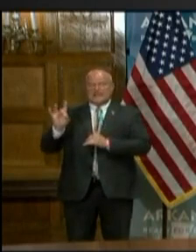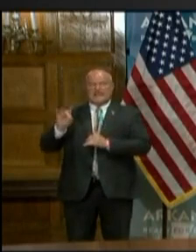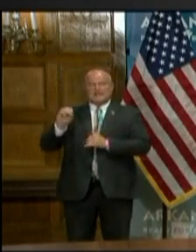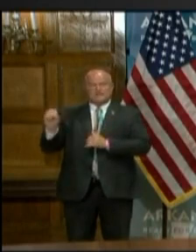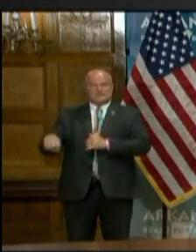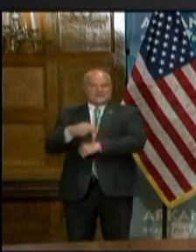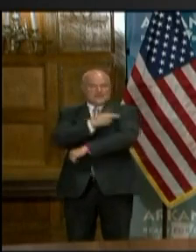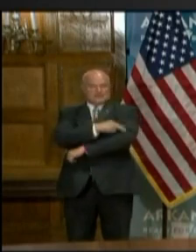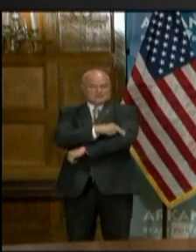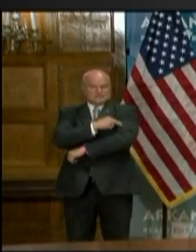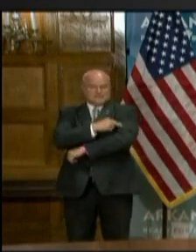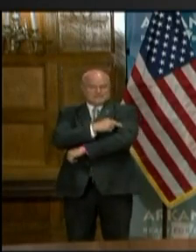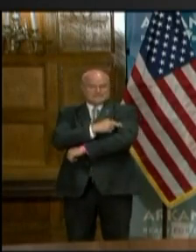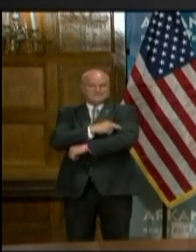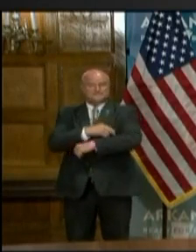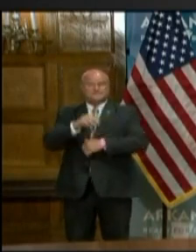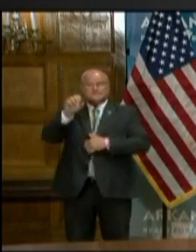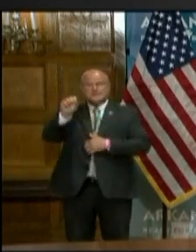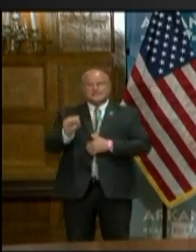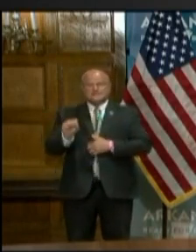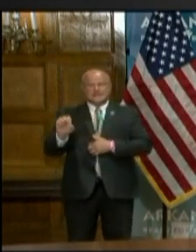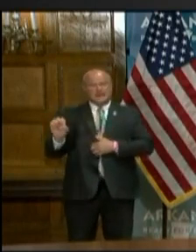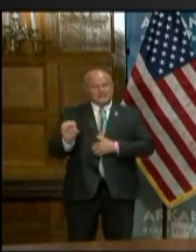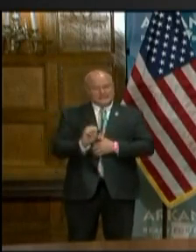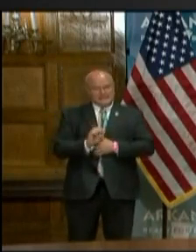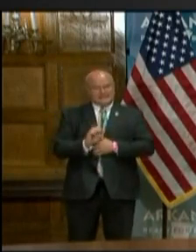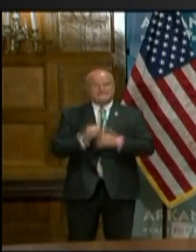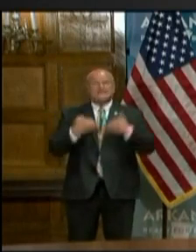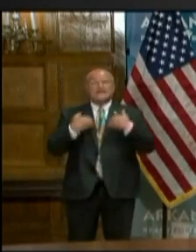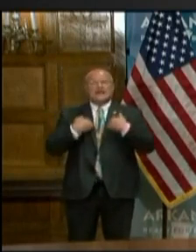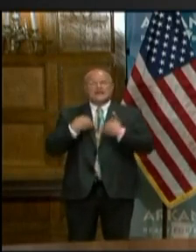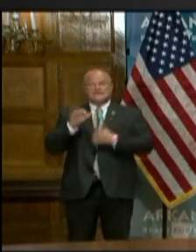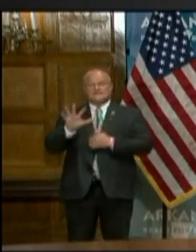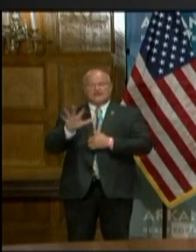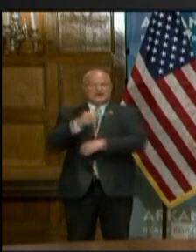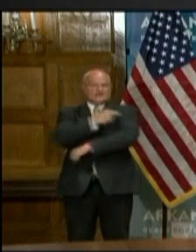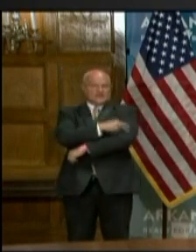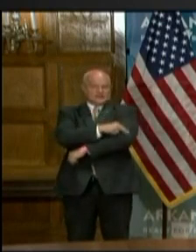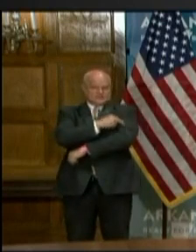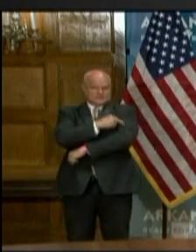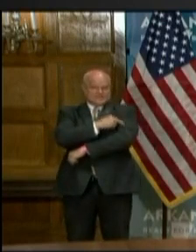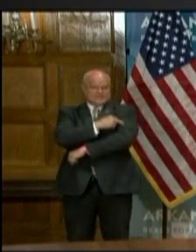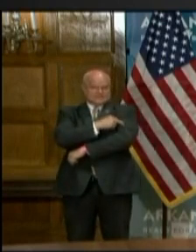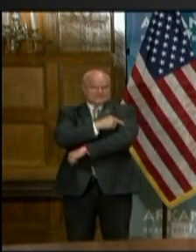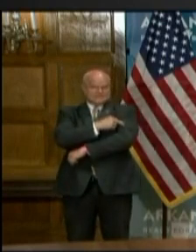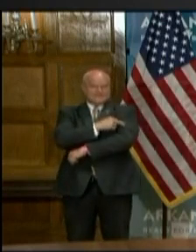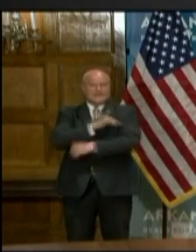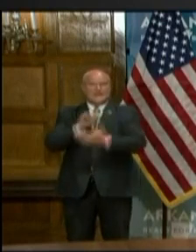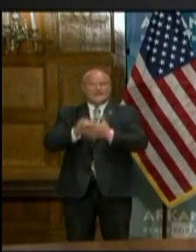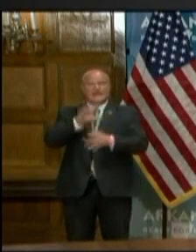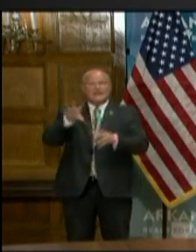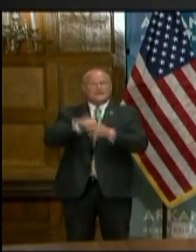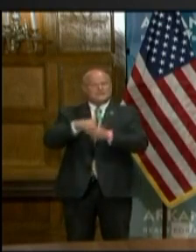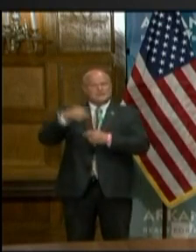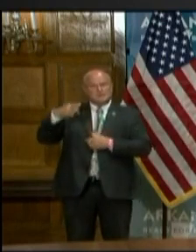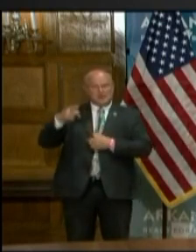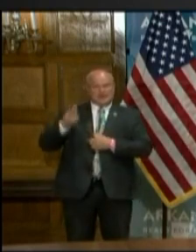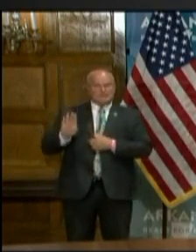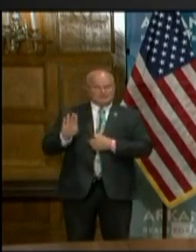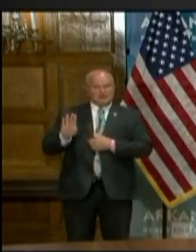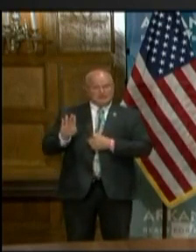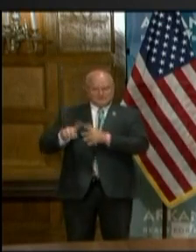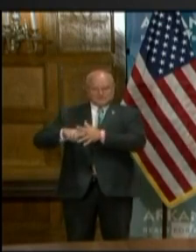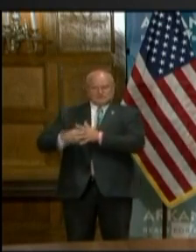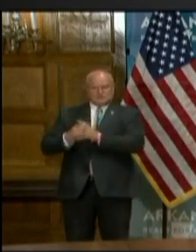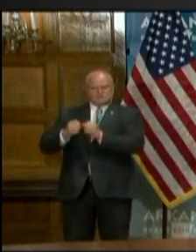of the hospitalizations. The Southeast, we only have 5 hospitalizations, and of course that includes Pine Bluff where we started